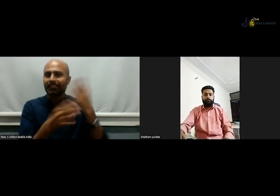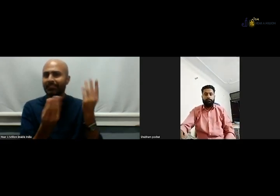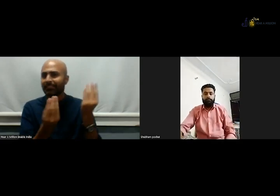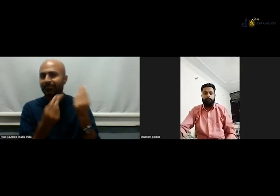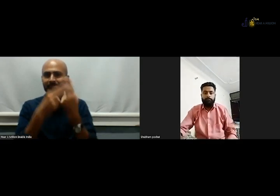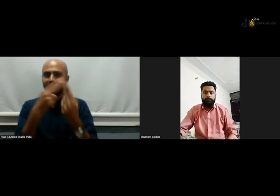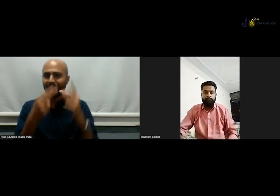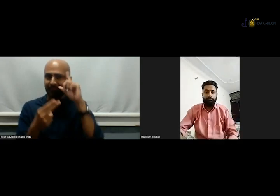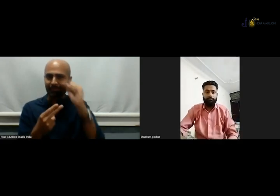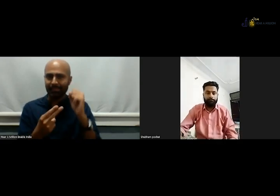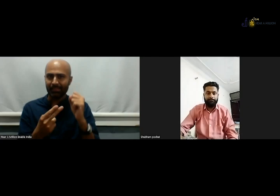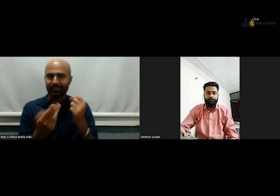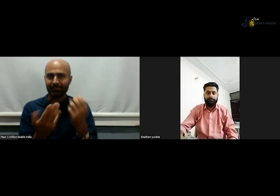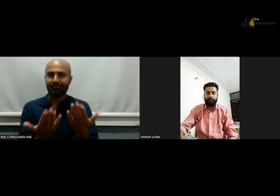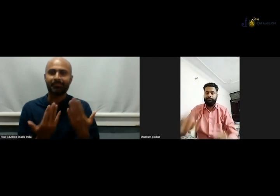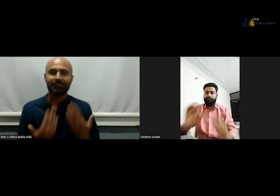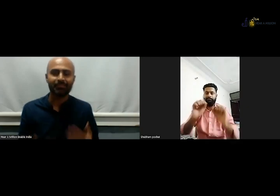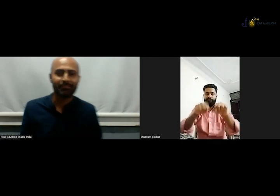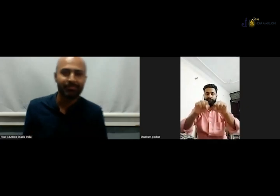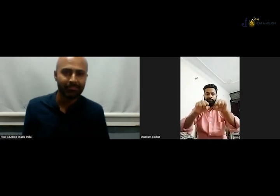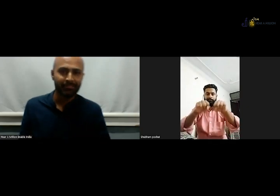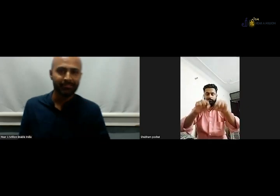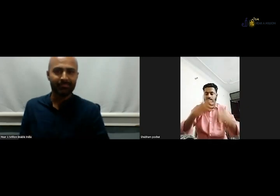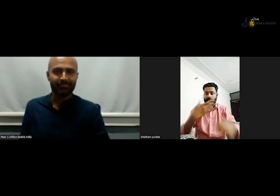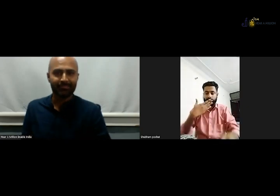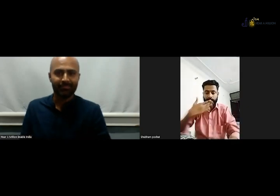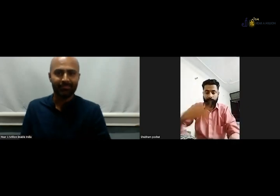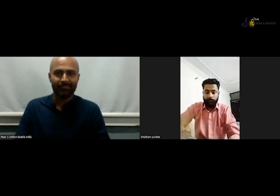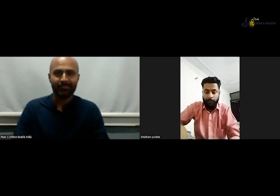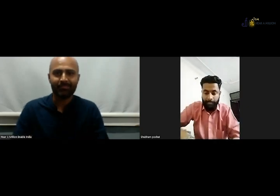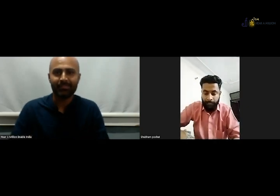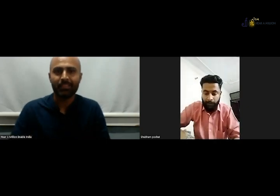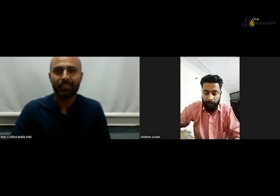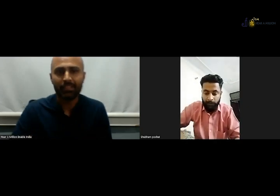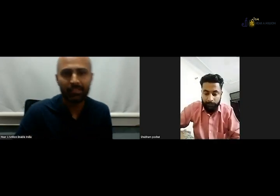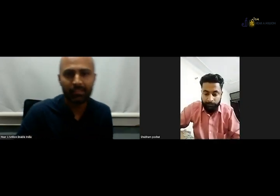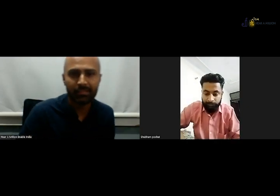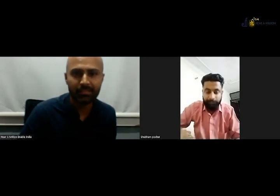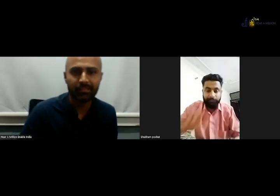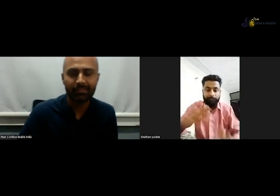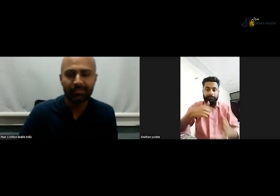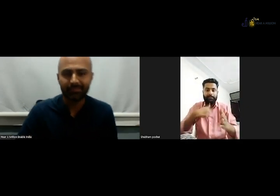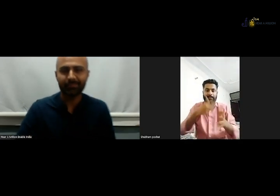while working with Sudamni and at ISLRTC if you have any. Yes, sure.